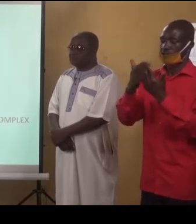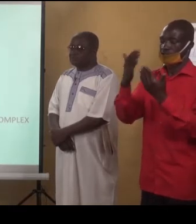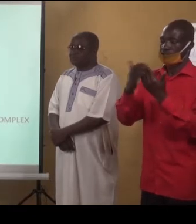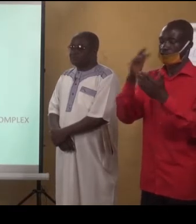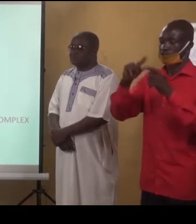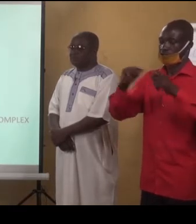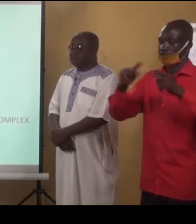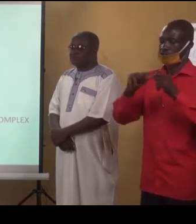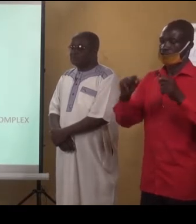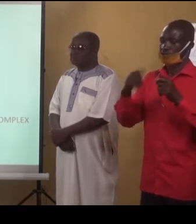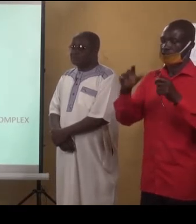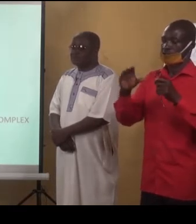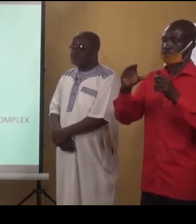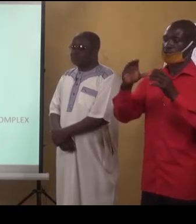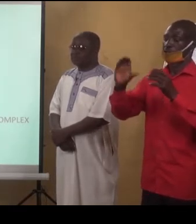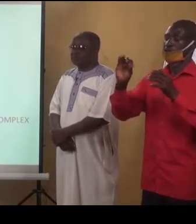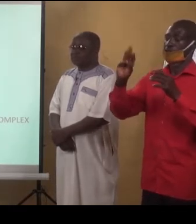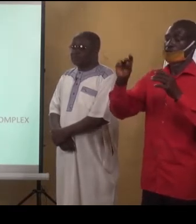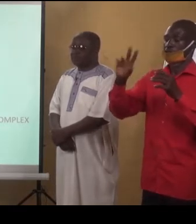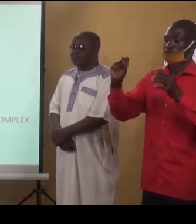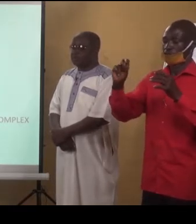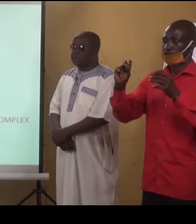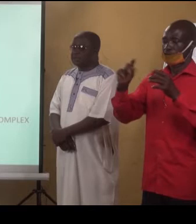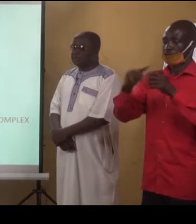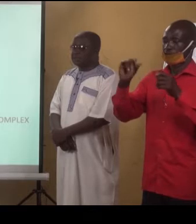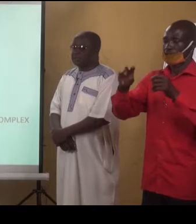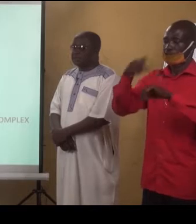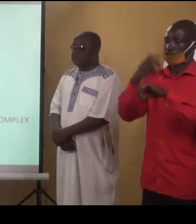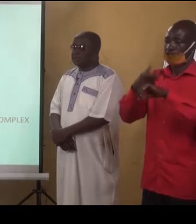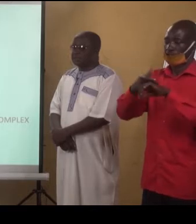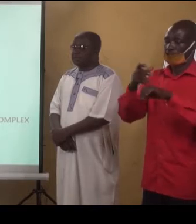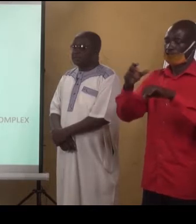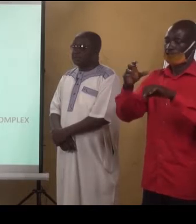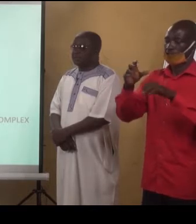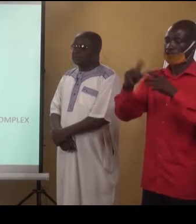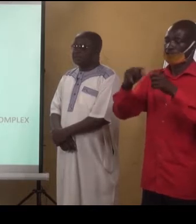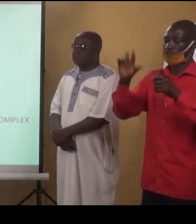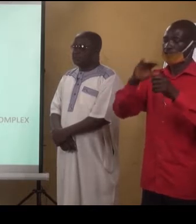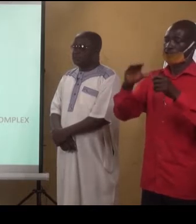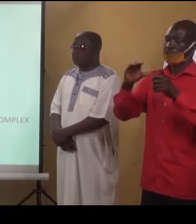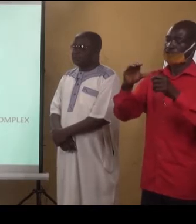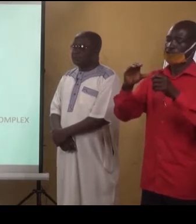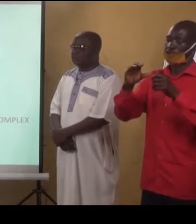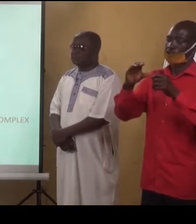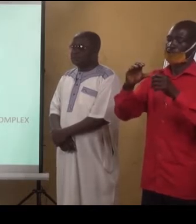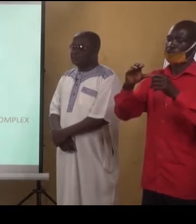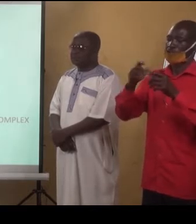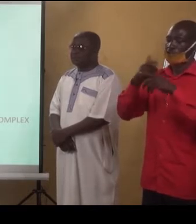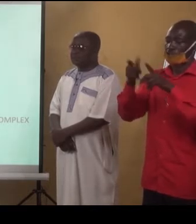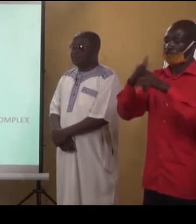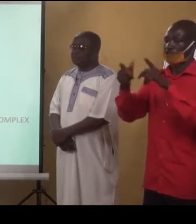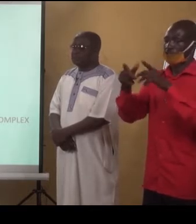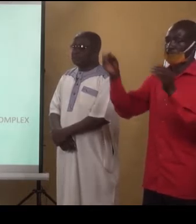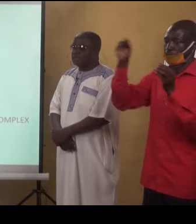sentence, the compound sentence, the complex sentence, and the compound complex